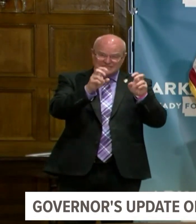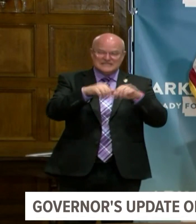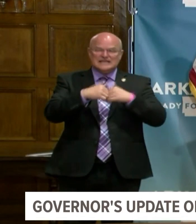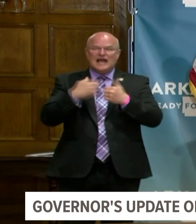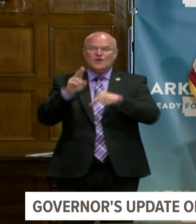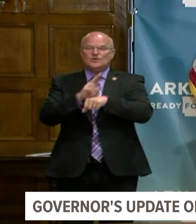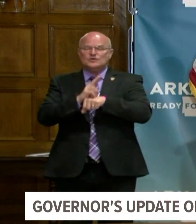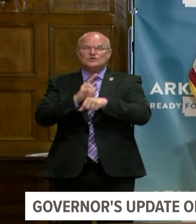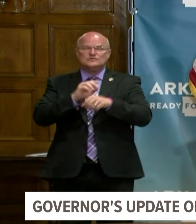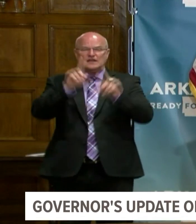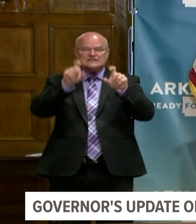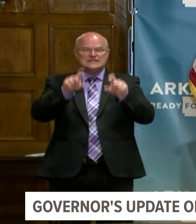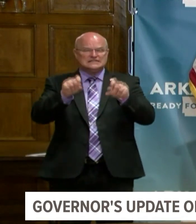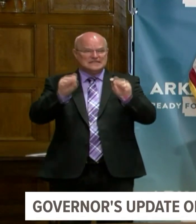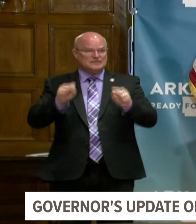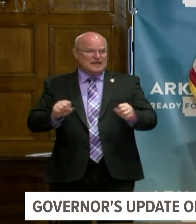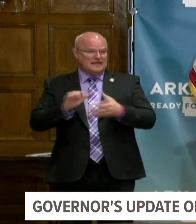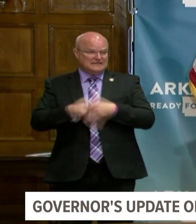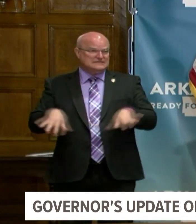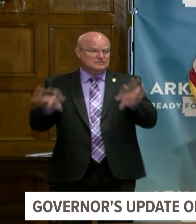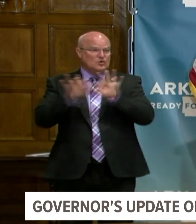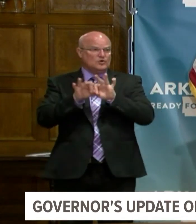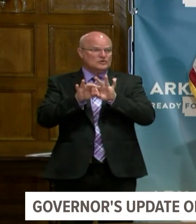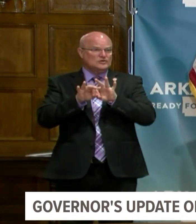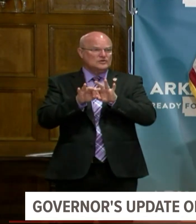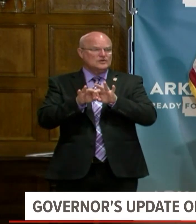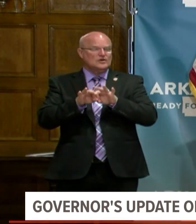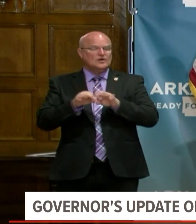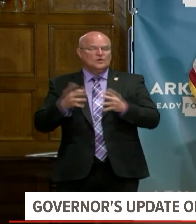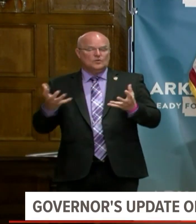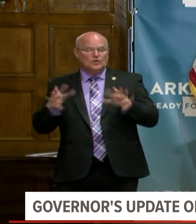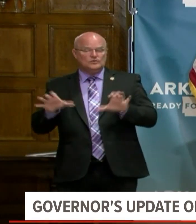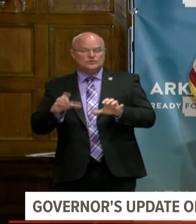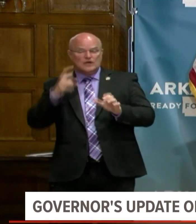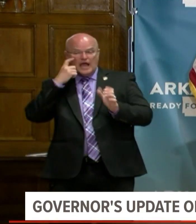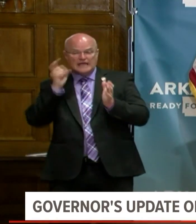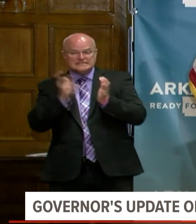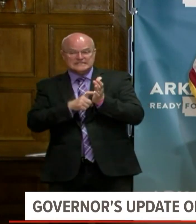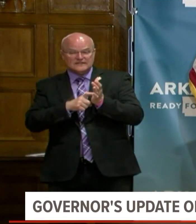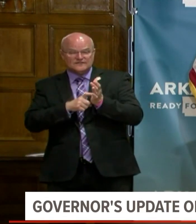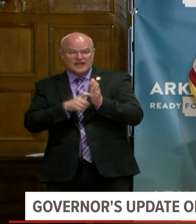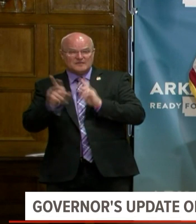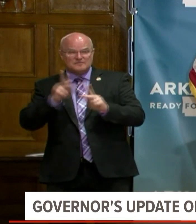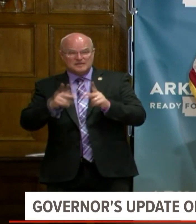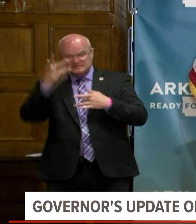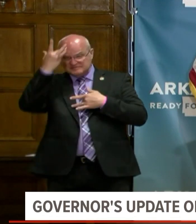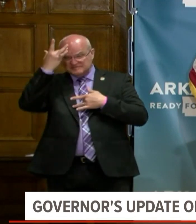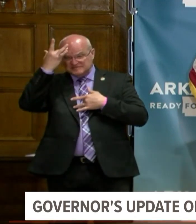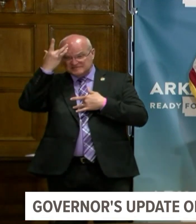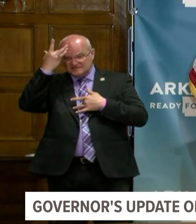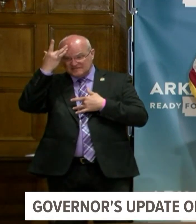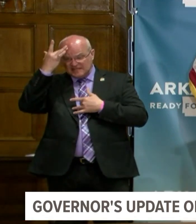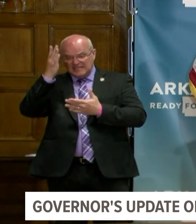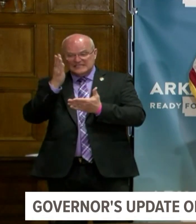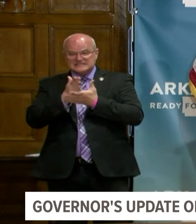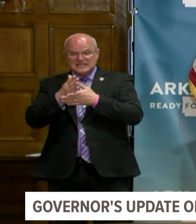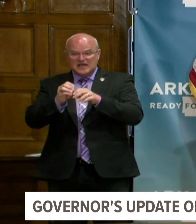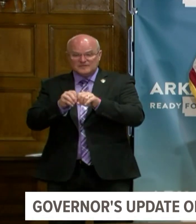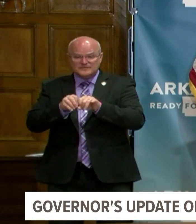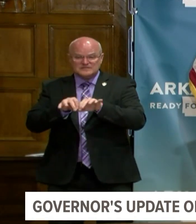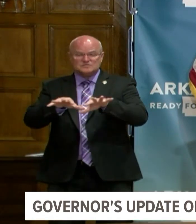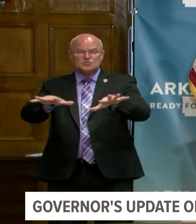how we use our testing capacity that's important. What we want to do is identify those who are infected. We want to stop the